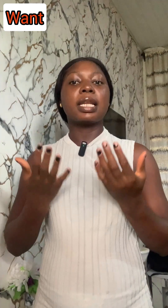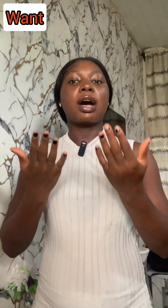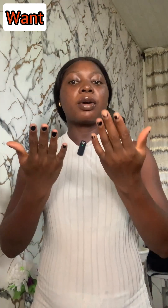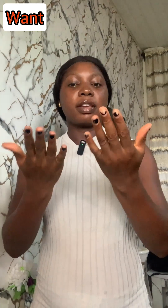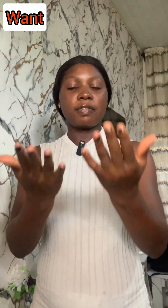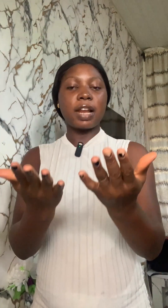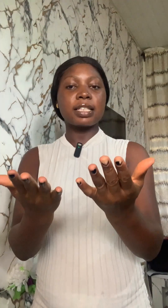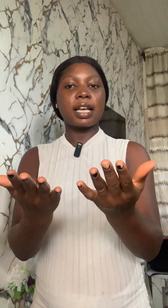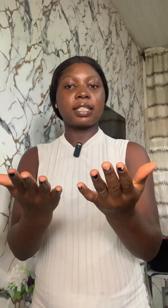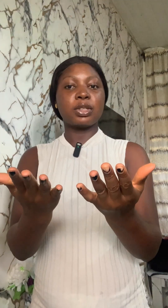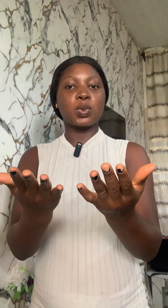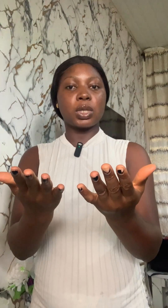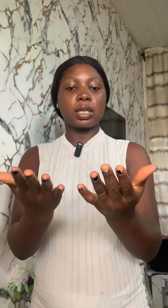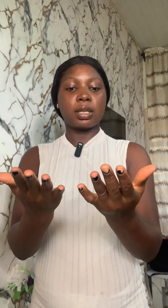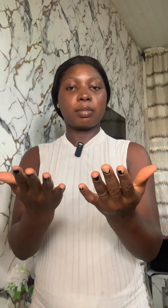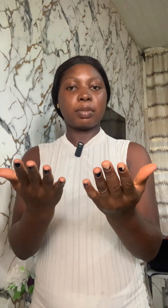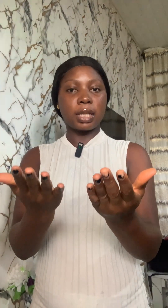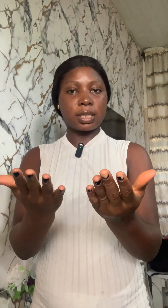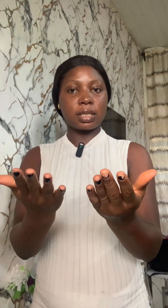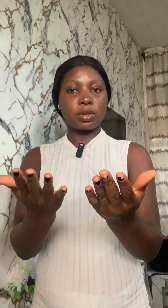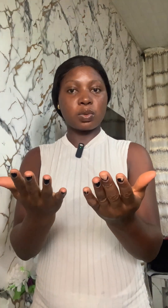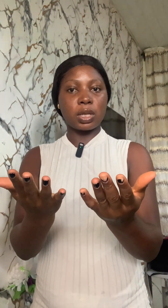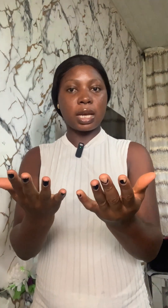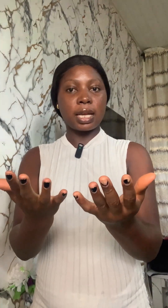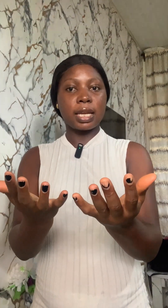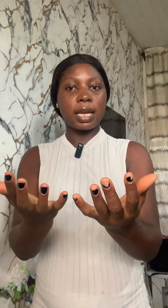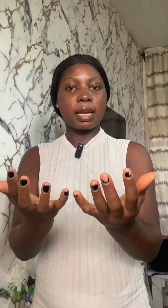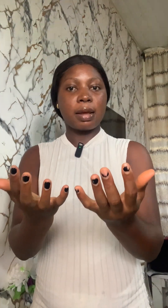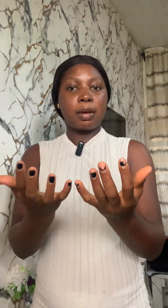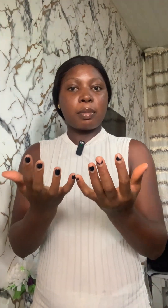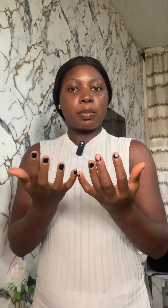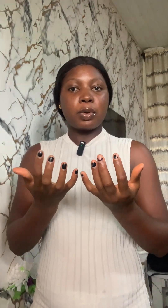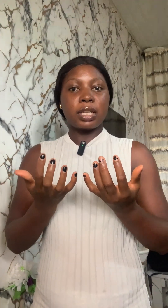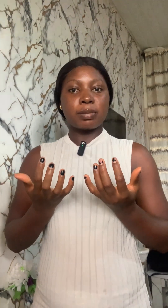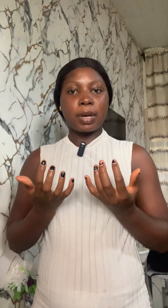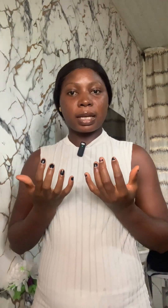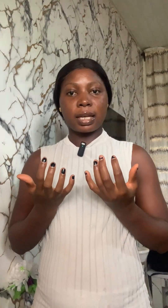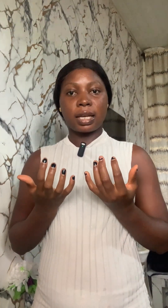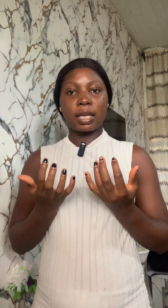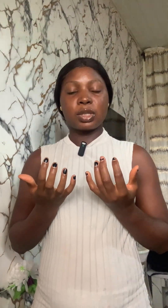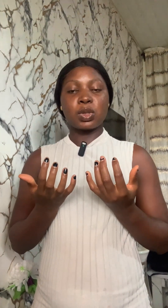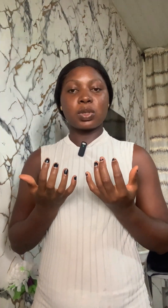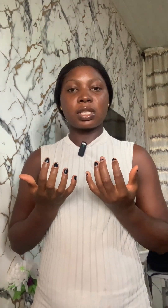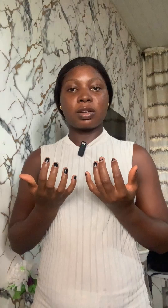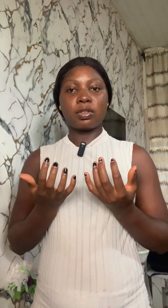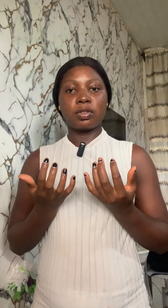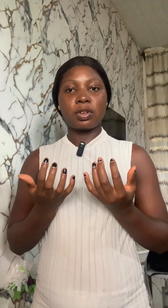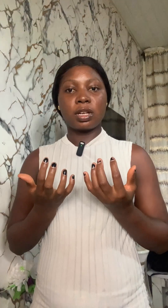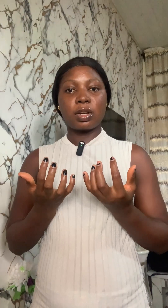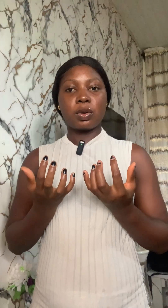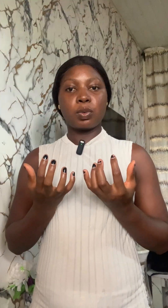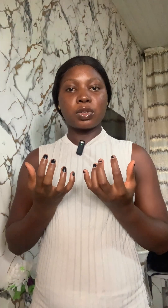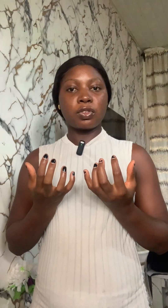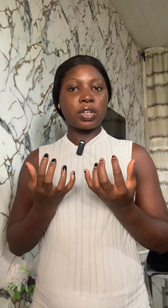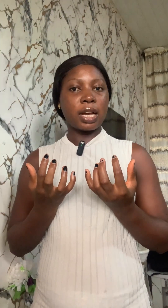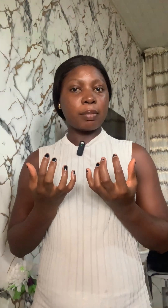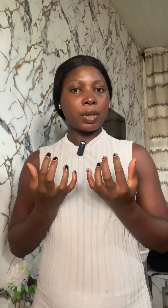Now, a flat hand this way, placed this way, and then pull it back to yourself with your finger